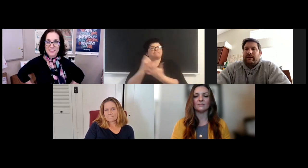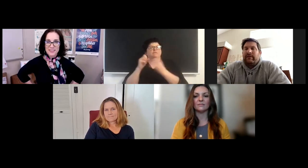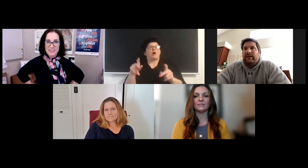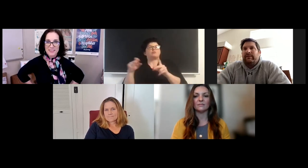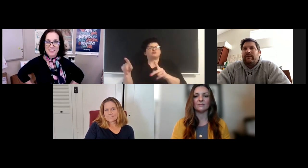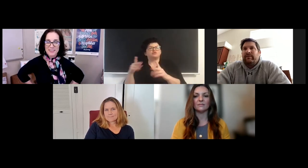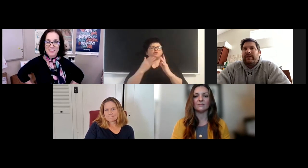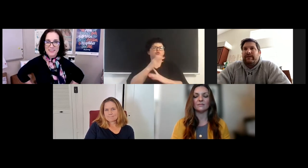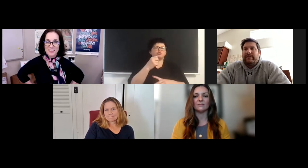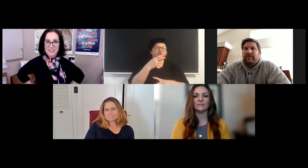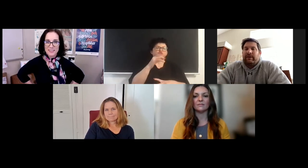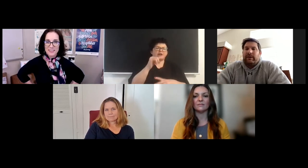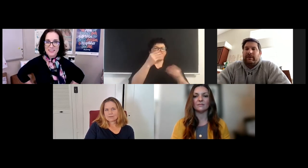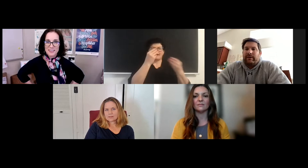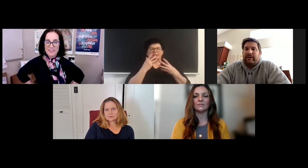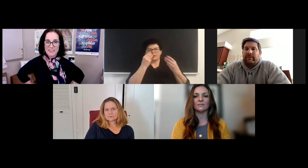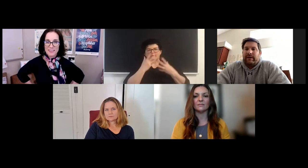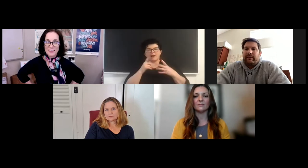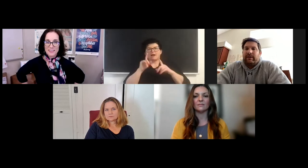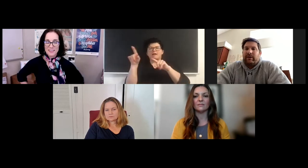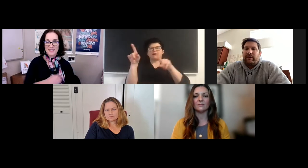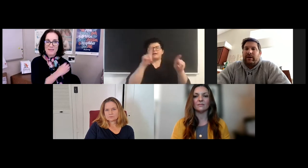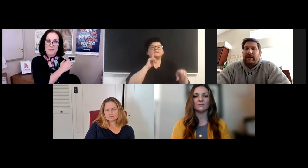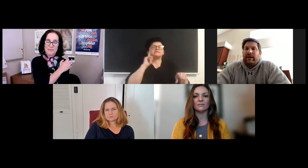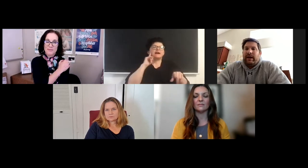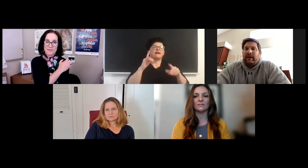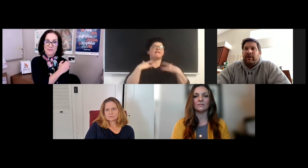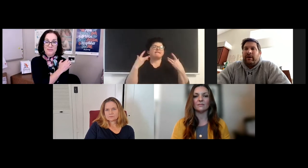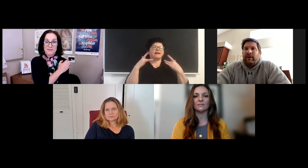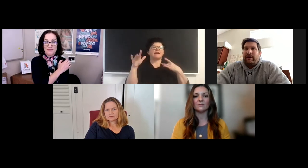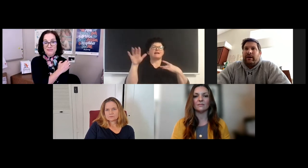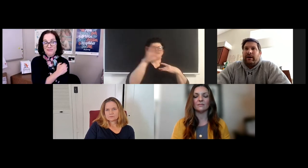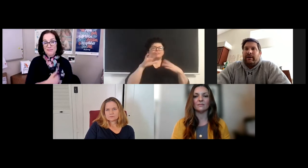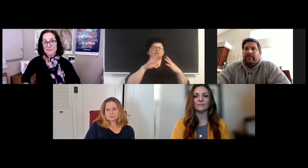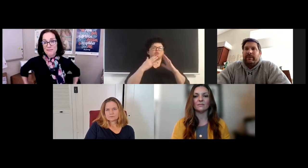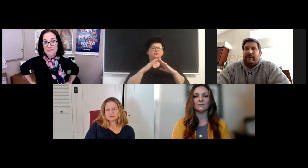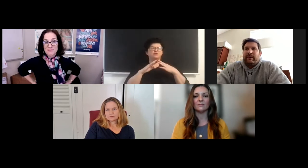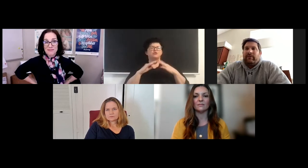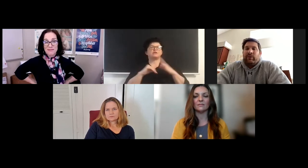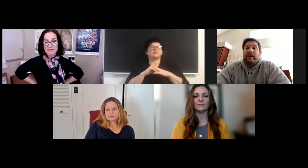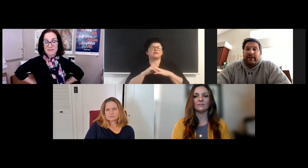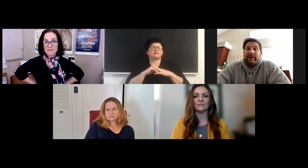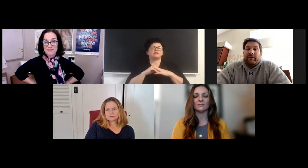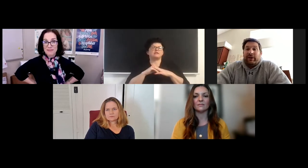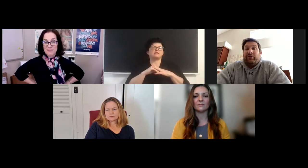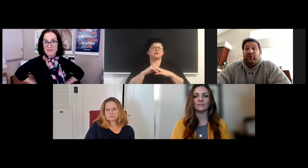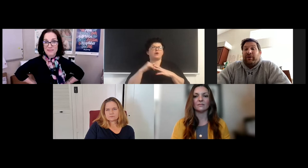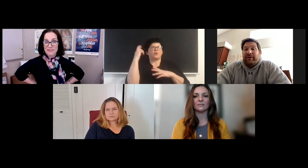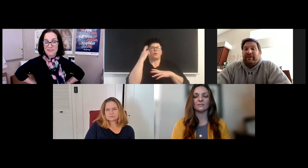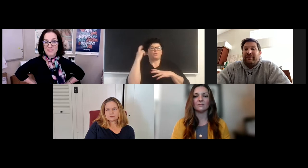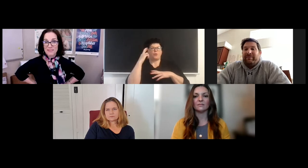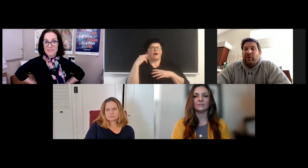Shelley giving us some information and stuff, going to different deaf events in the community, and knowing, realizing that we